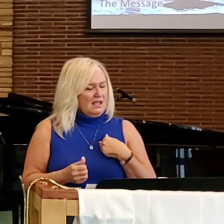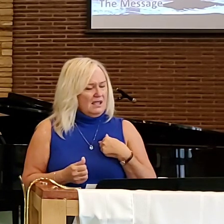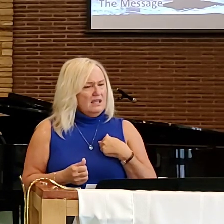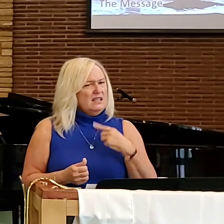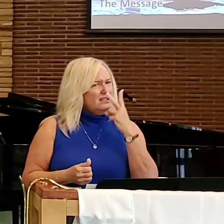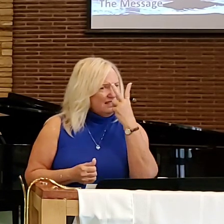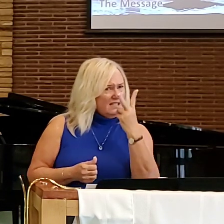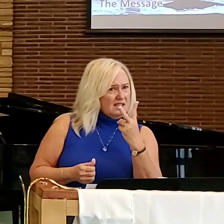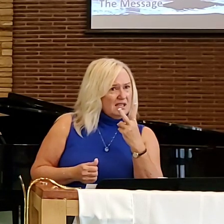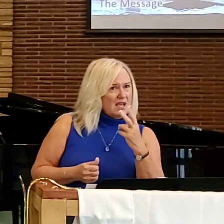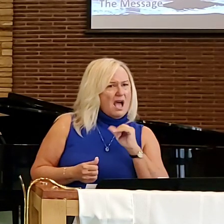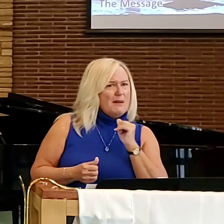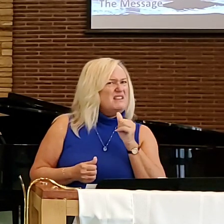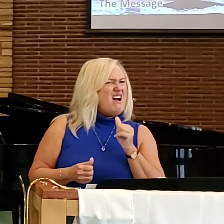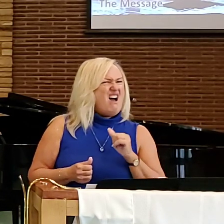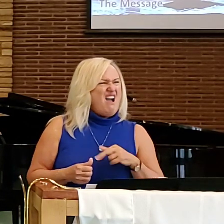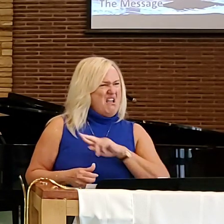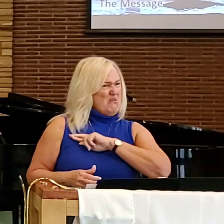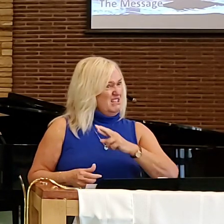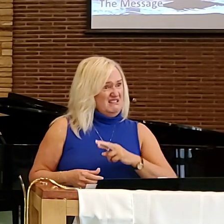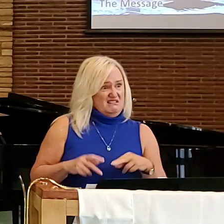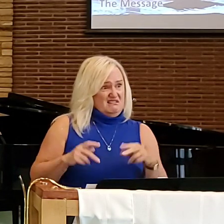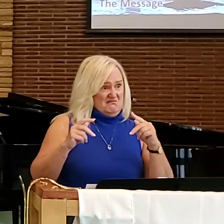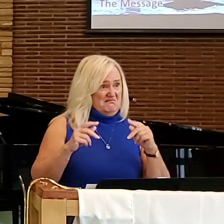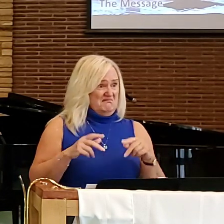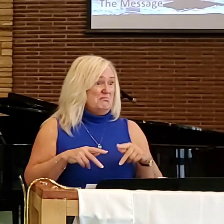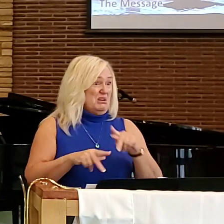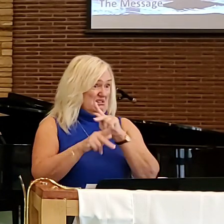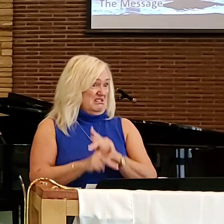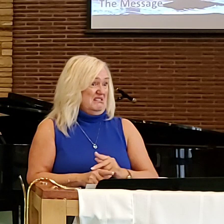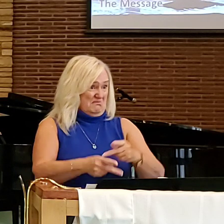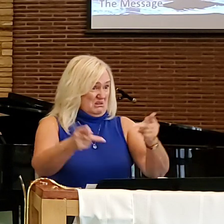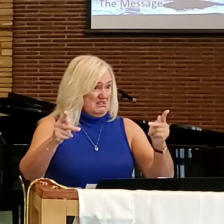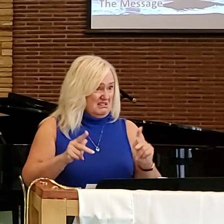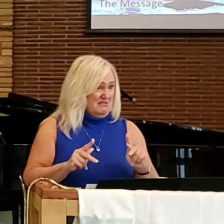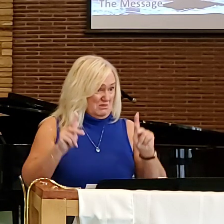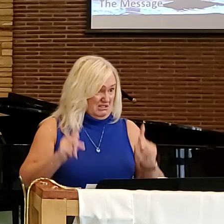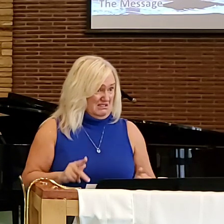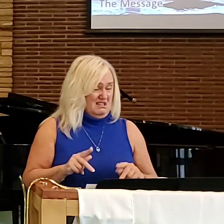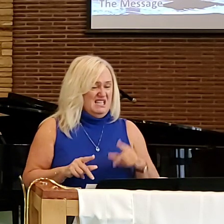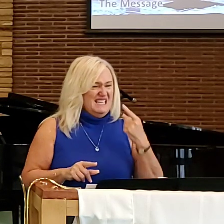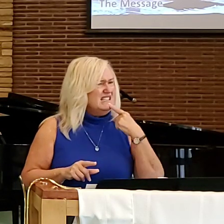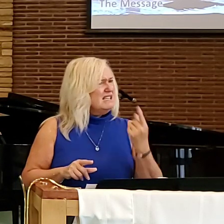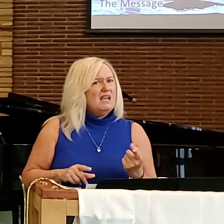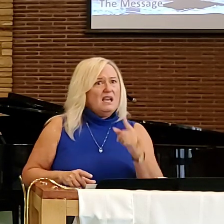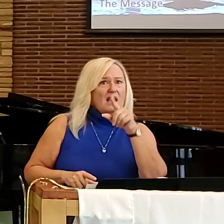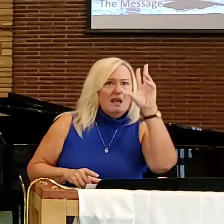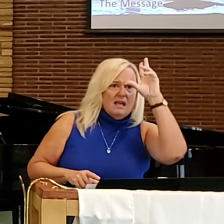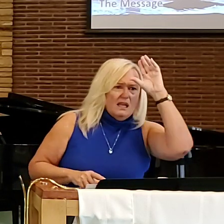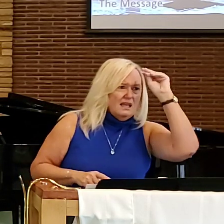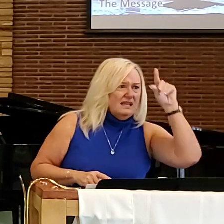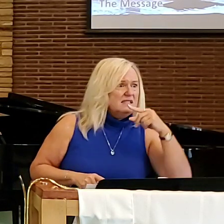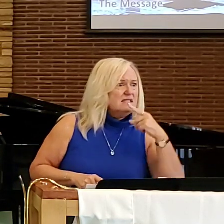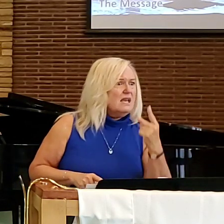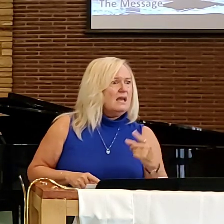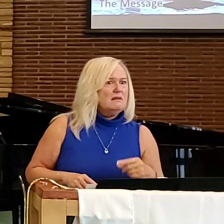You see, I'm not a religious type of person. He said, you don't have to be.